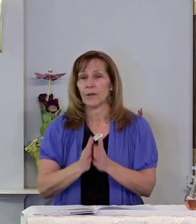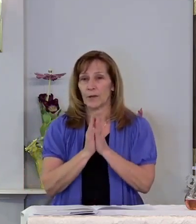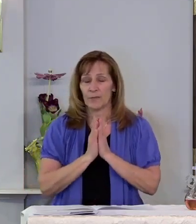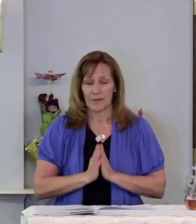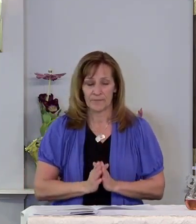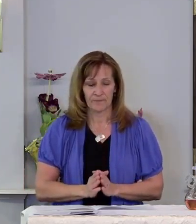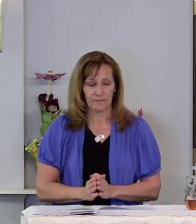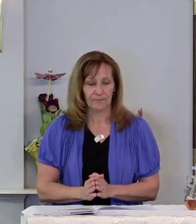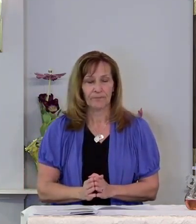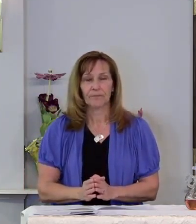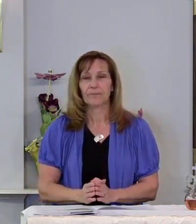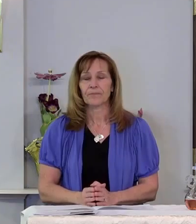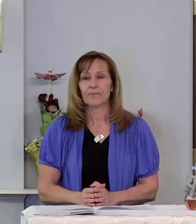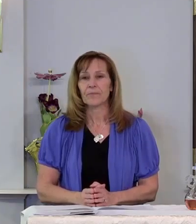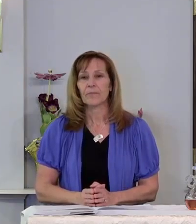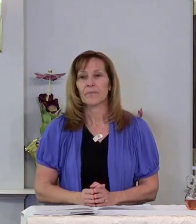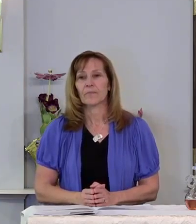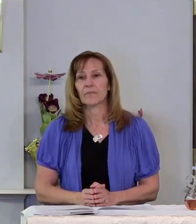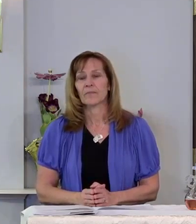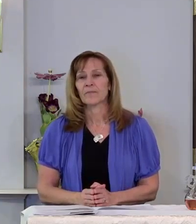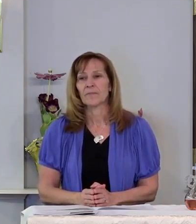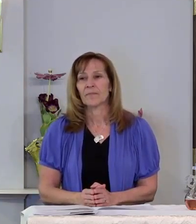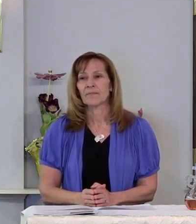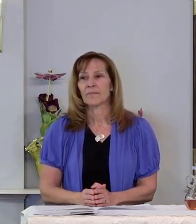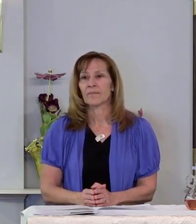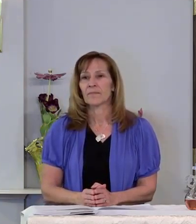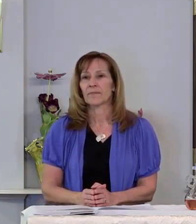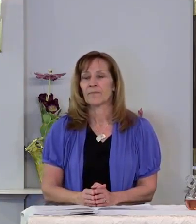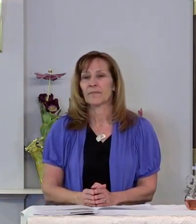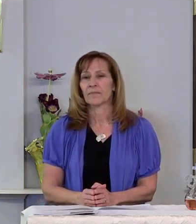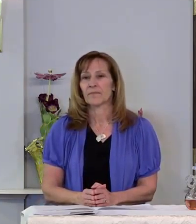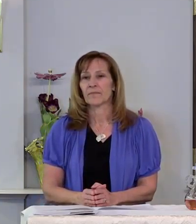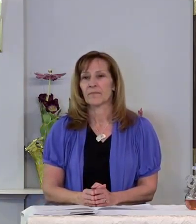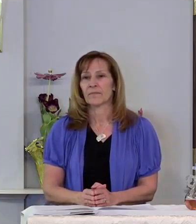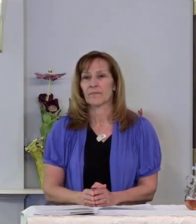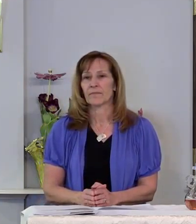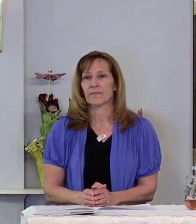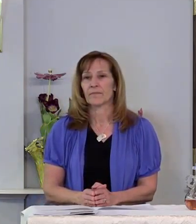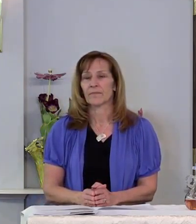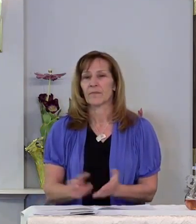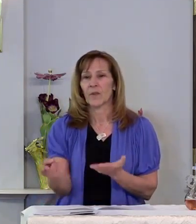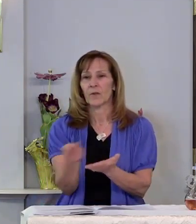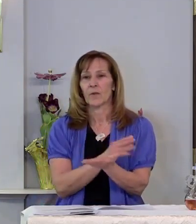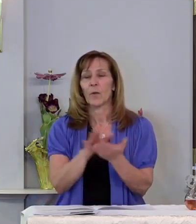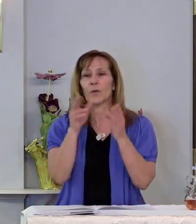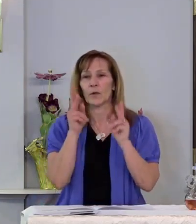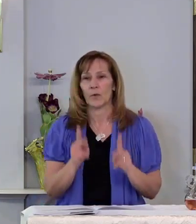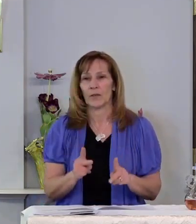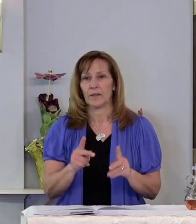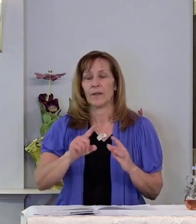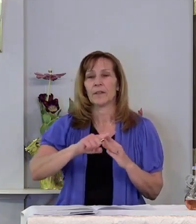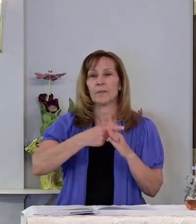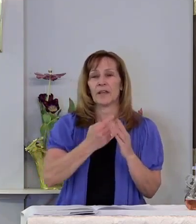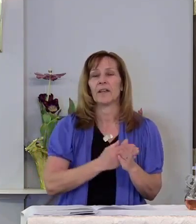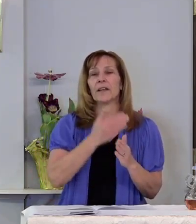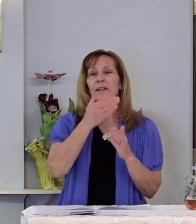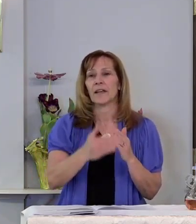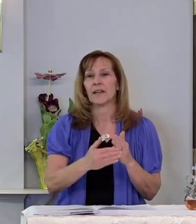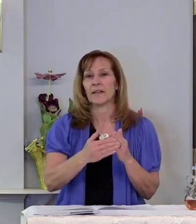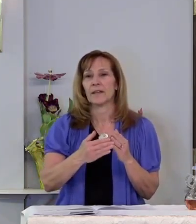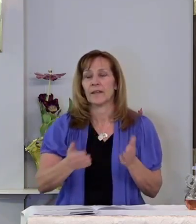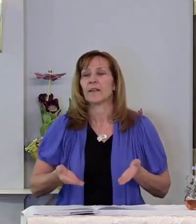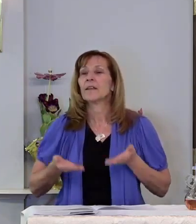blessings. As you have raised us to new life in Christ, grant us glad and generous hearts, ready